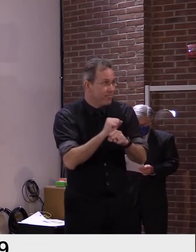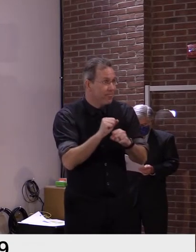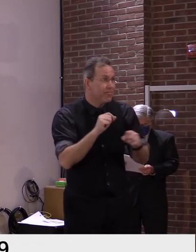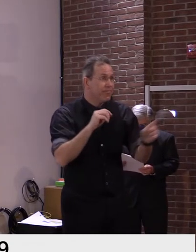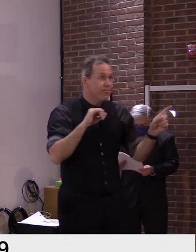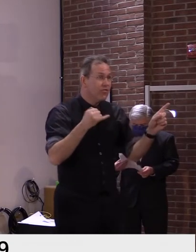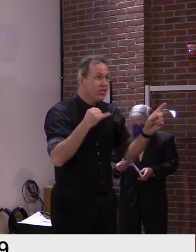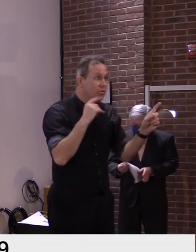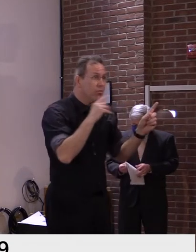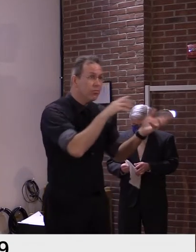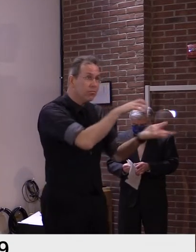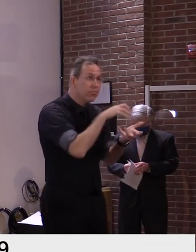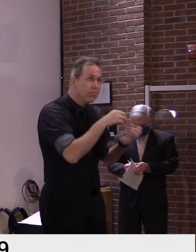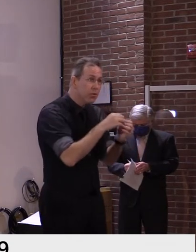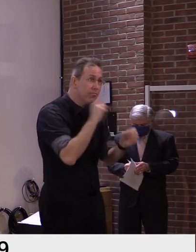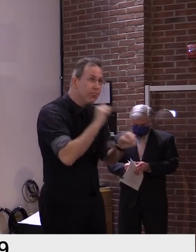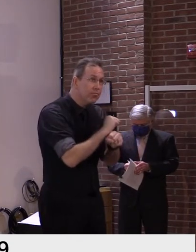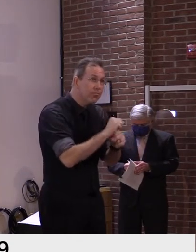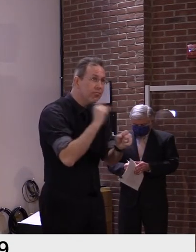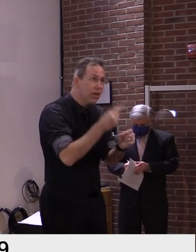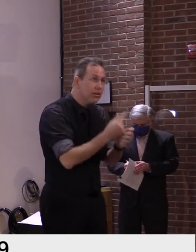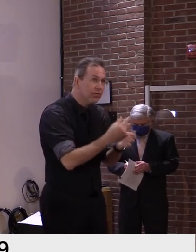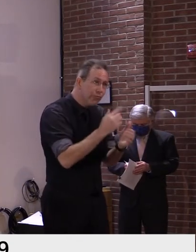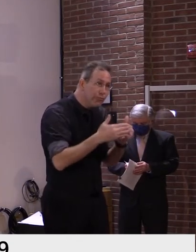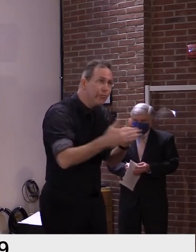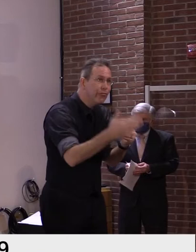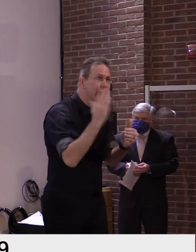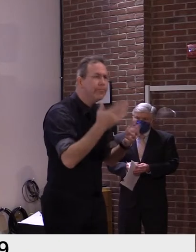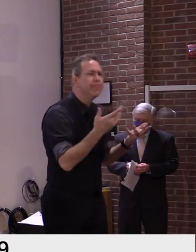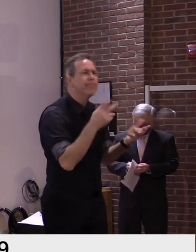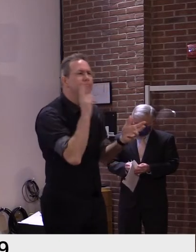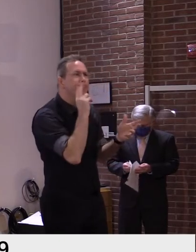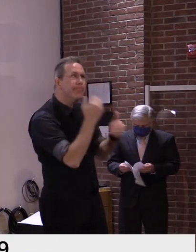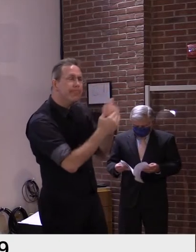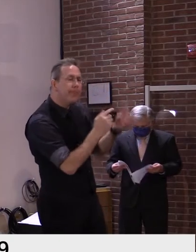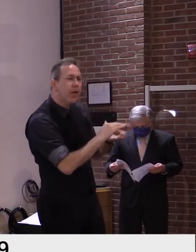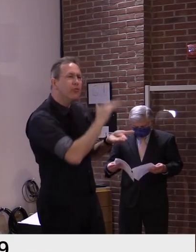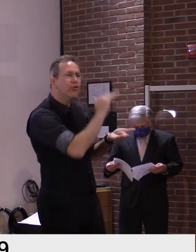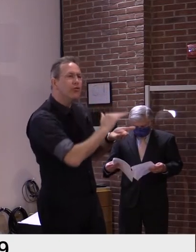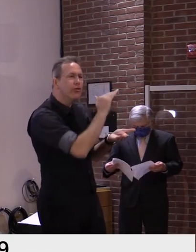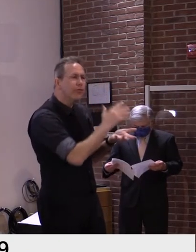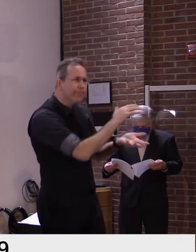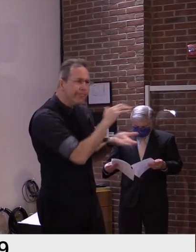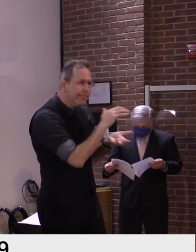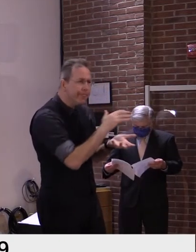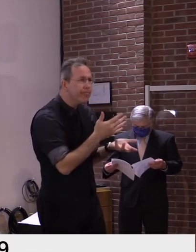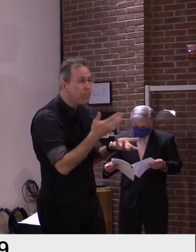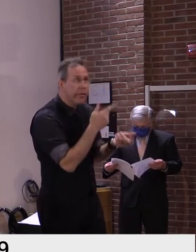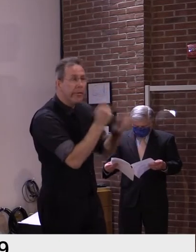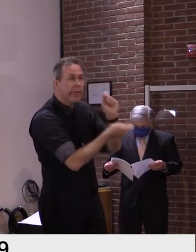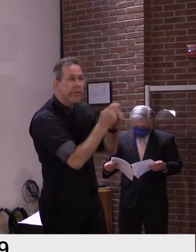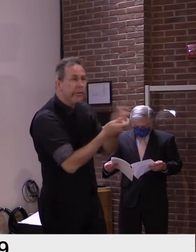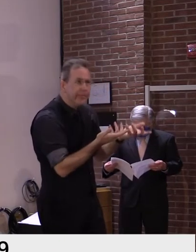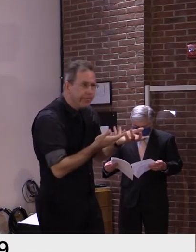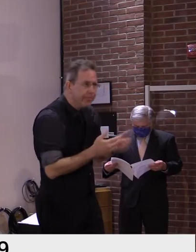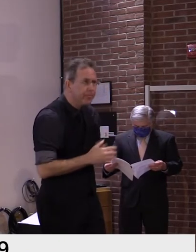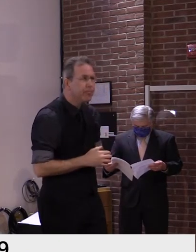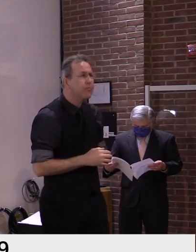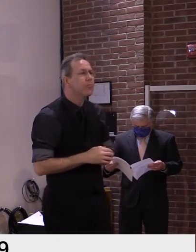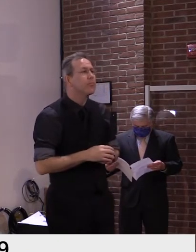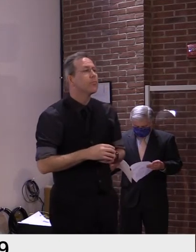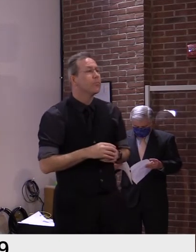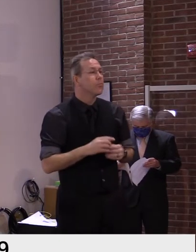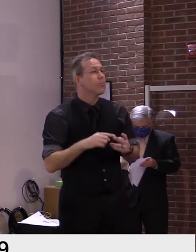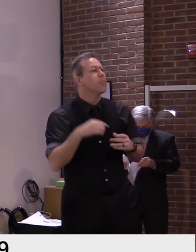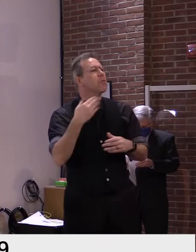a smaller amount. But they said by the end of March, we should be getting 4,000 to 6,000 doses every